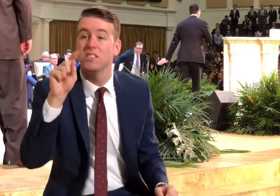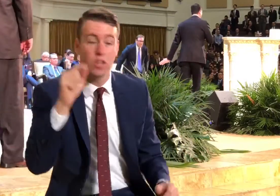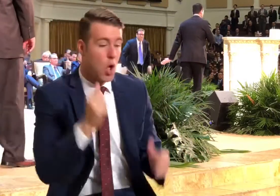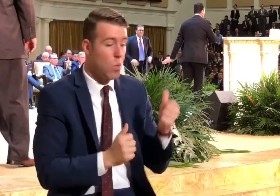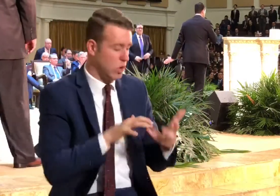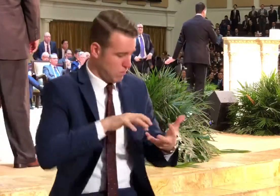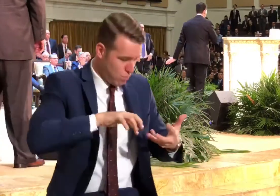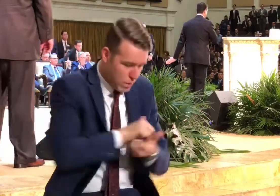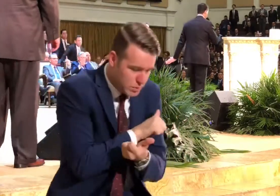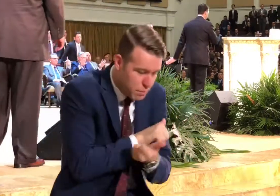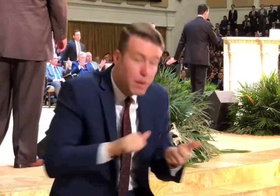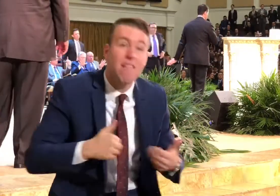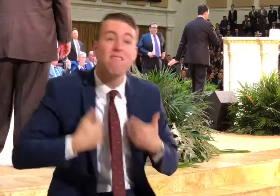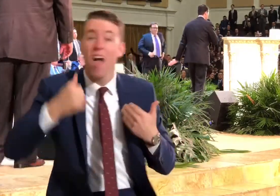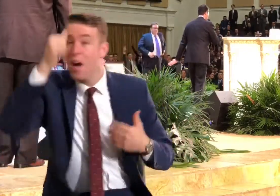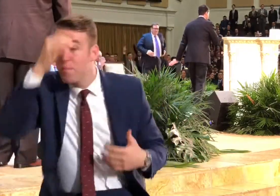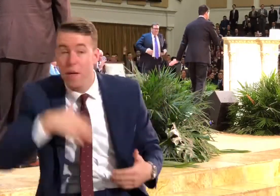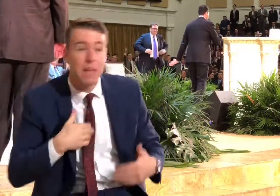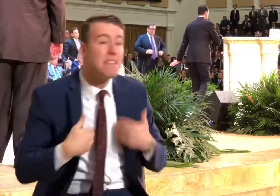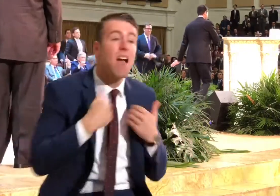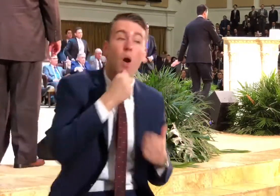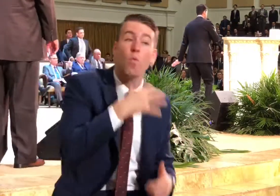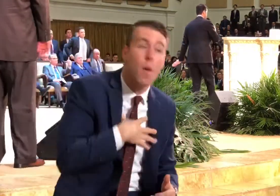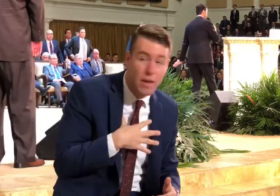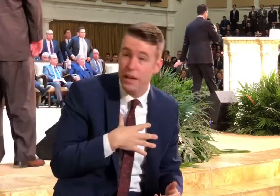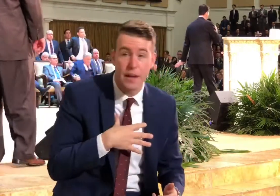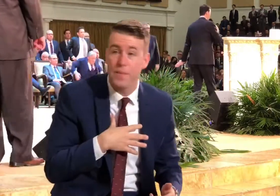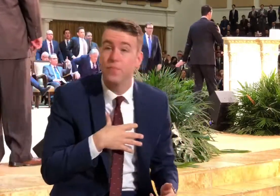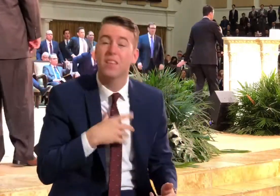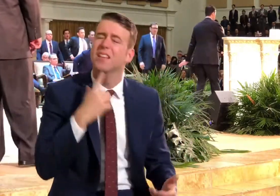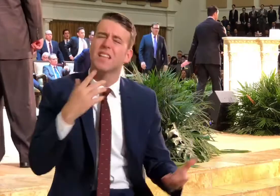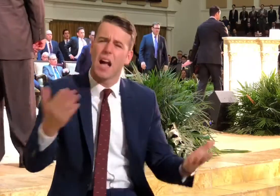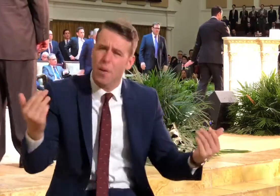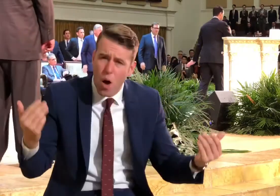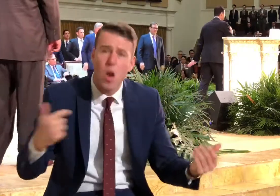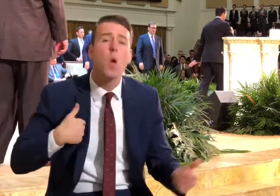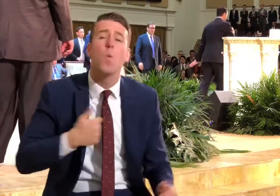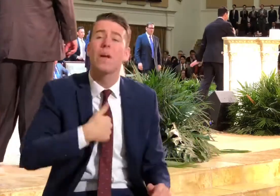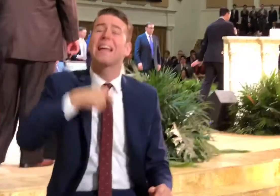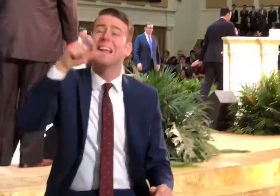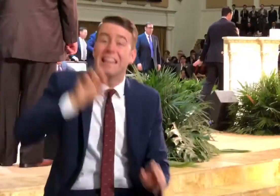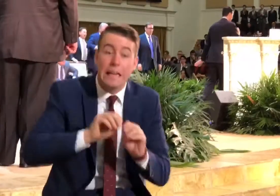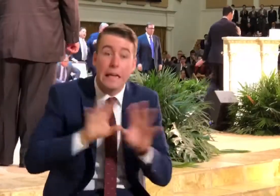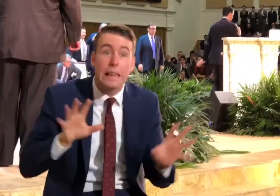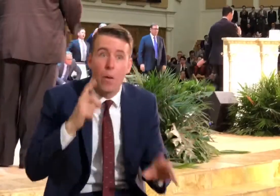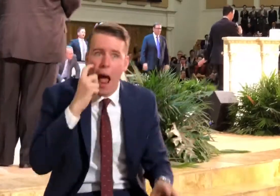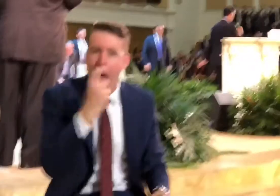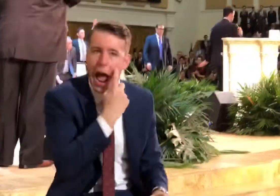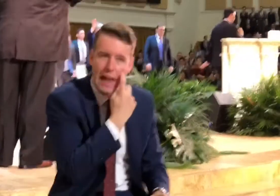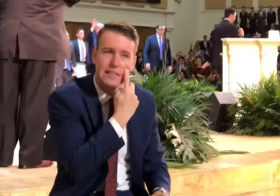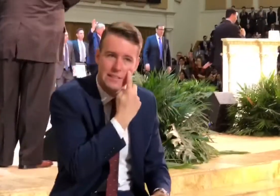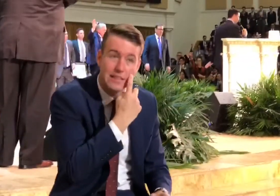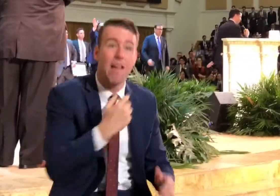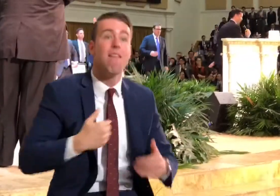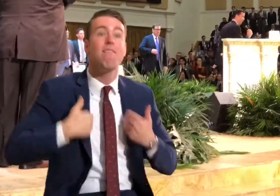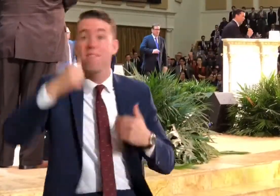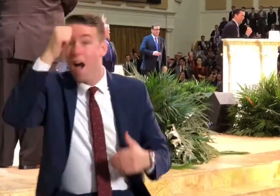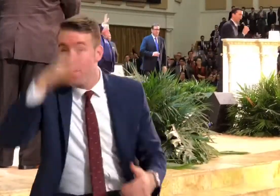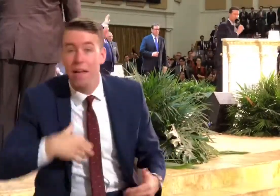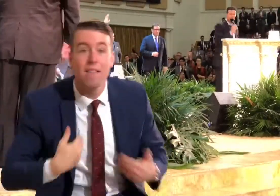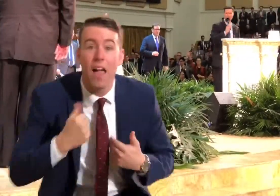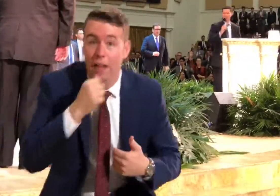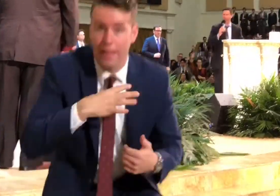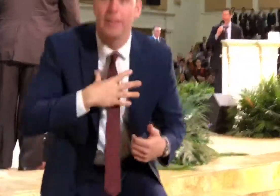rips apart young men and young ladies. Come on, we need clear-eyed young men and